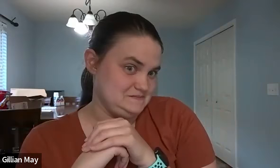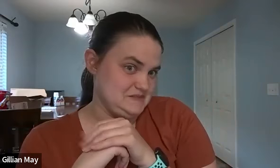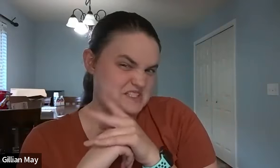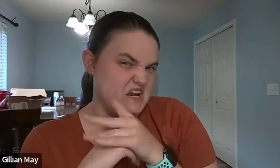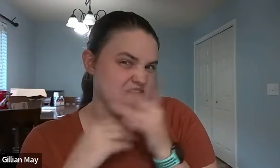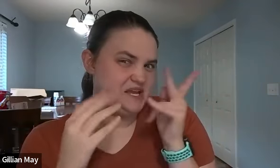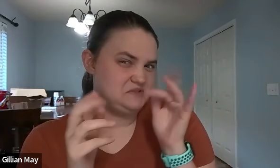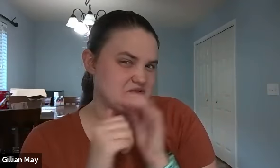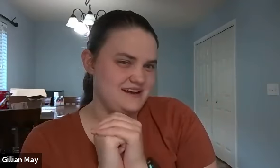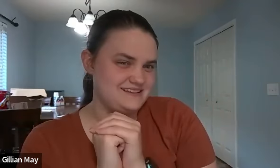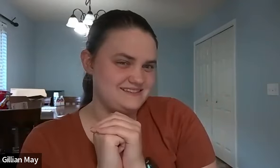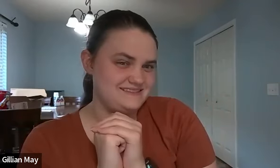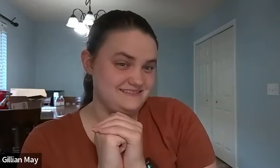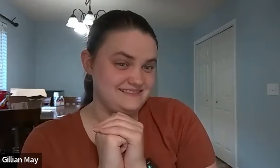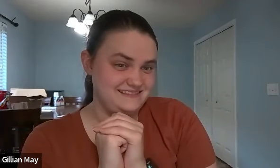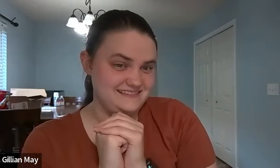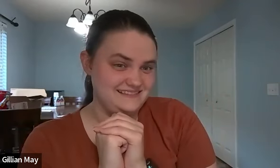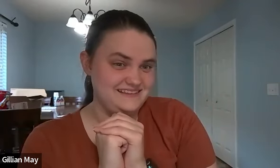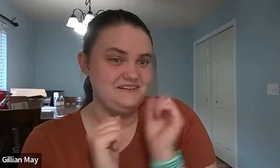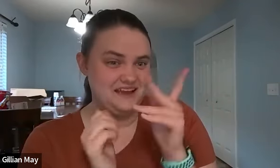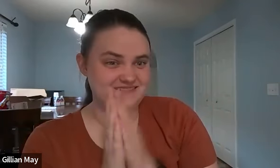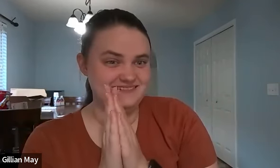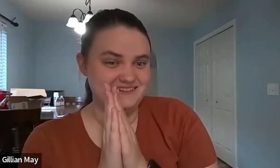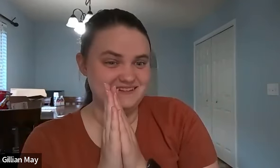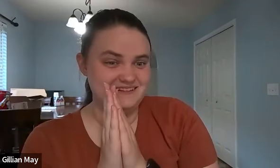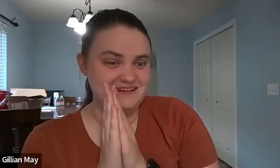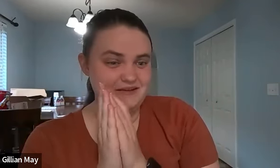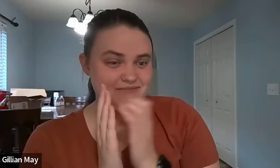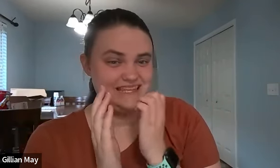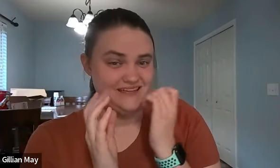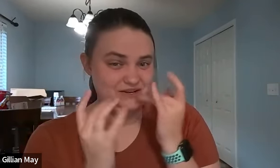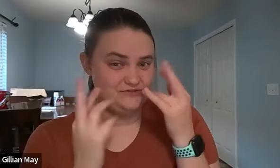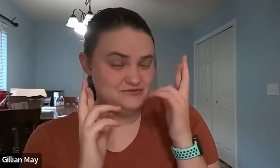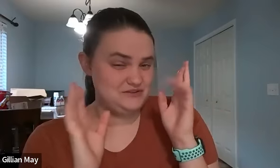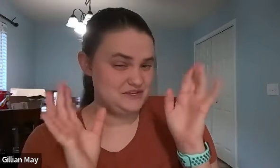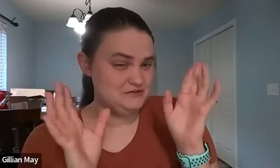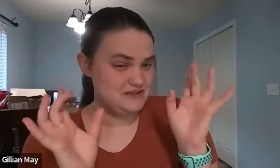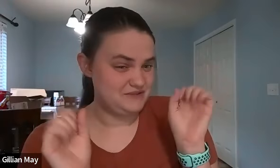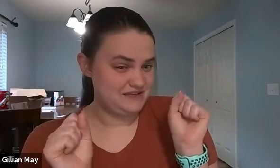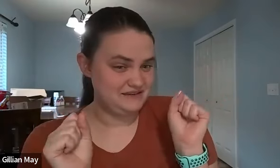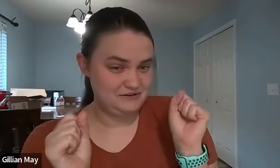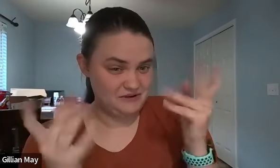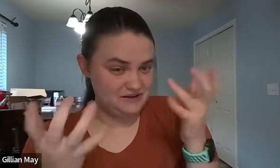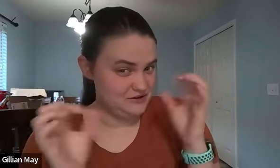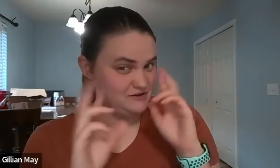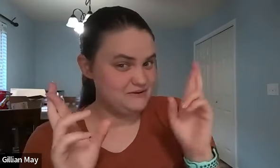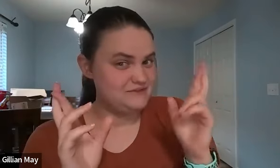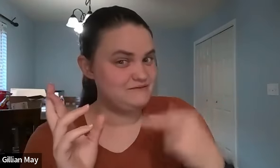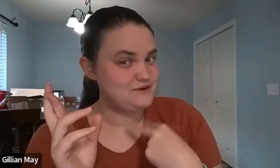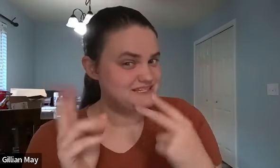It's entirely up to you guys. Okay. Miss Ellen, do you think you can be, you good with me voicing